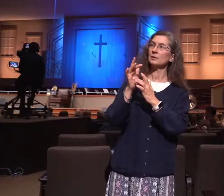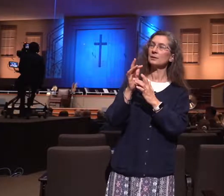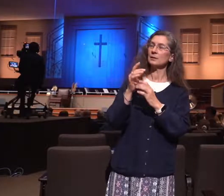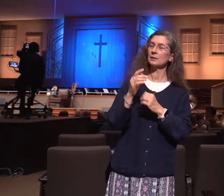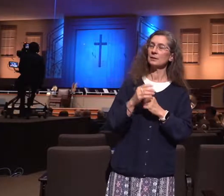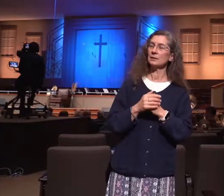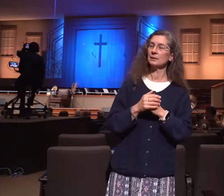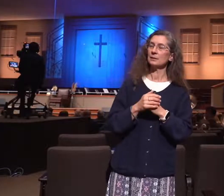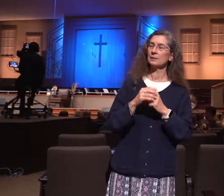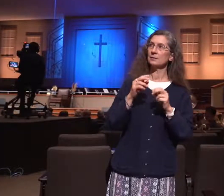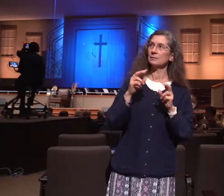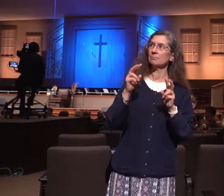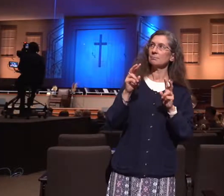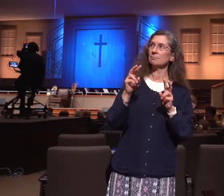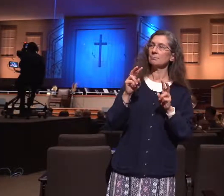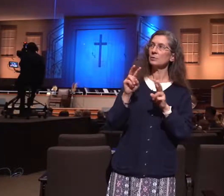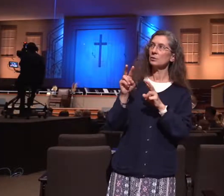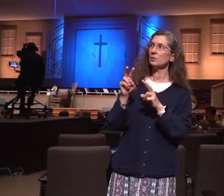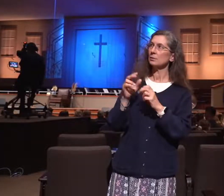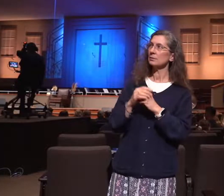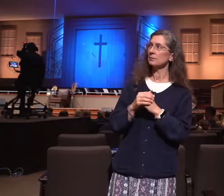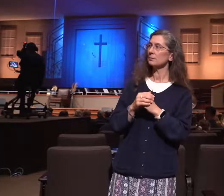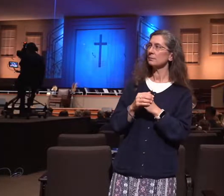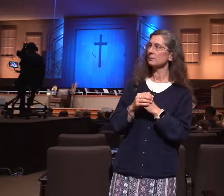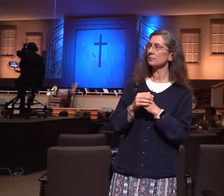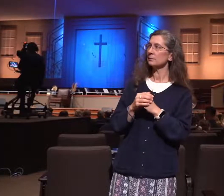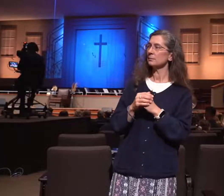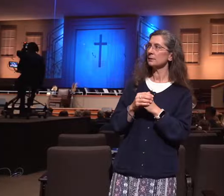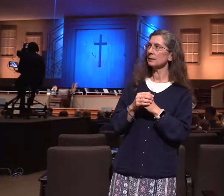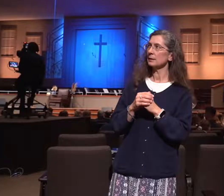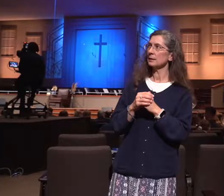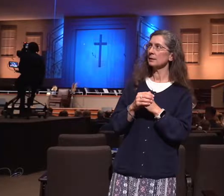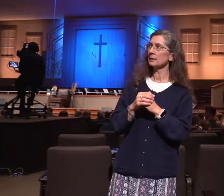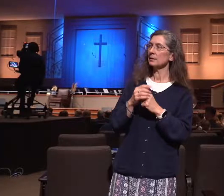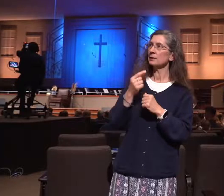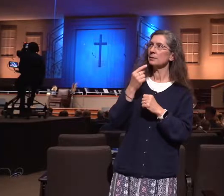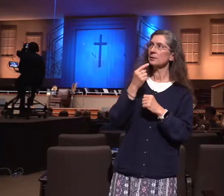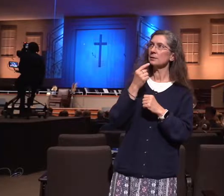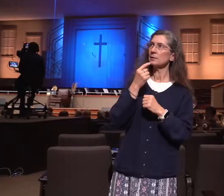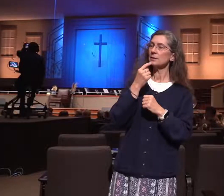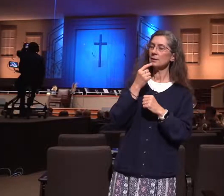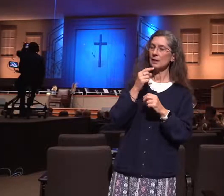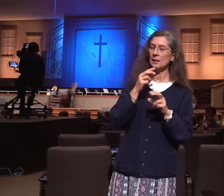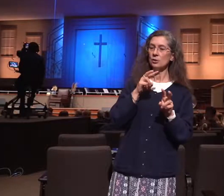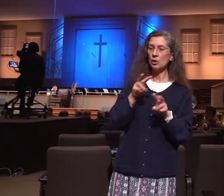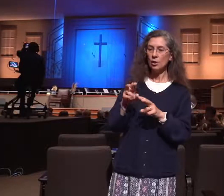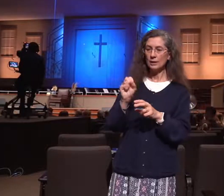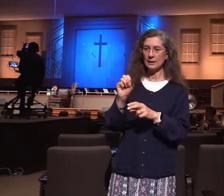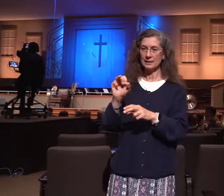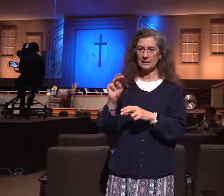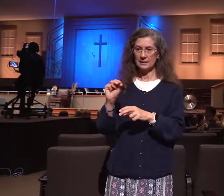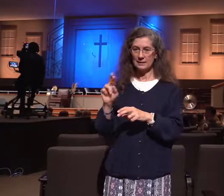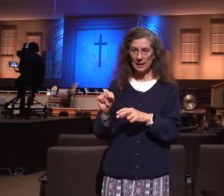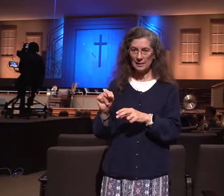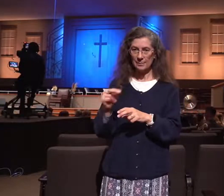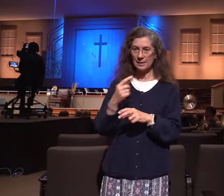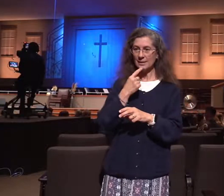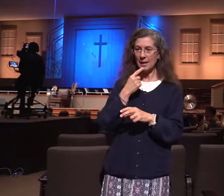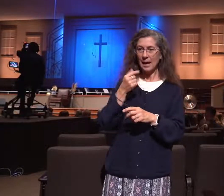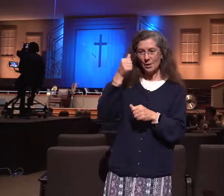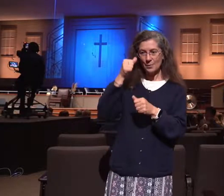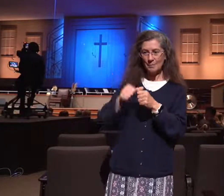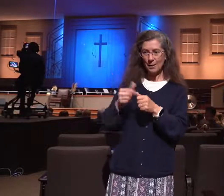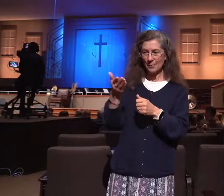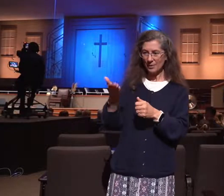And she looks at Simon. And she thinks, I remember when Simon was a leper. Look, he's cleansed.